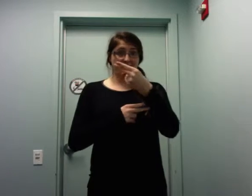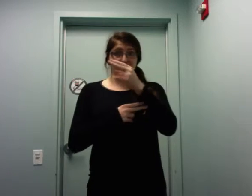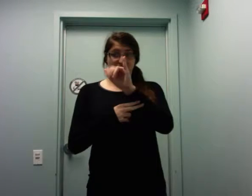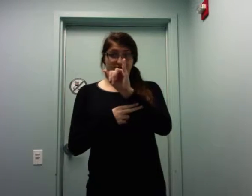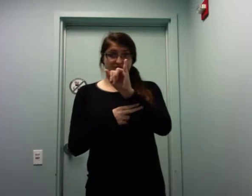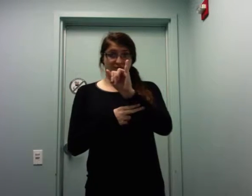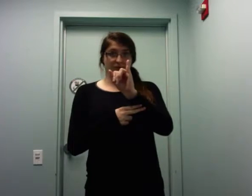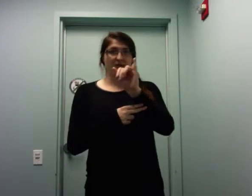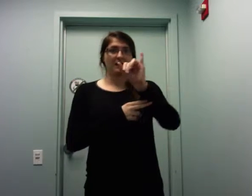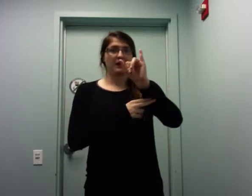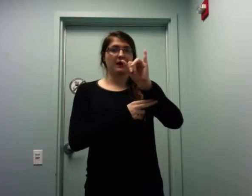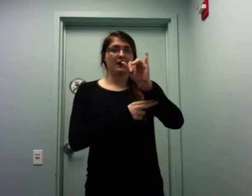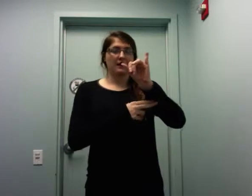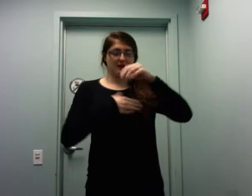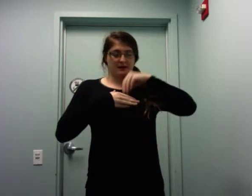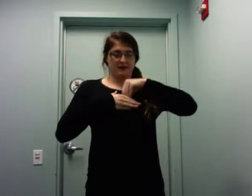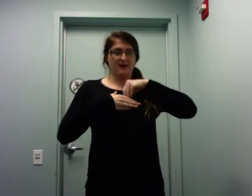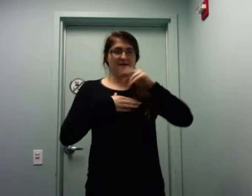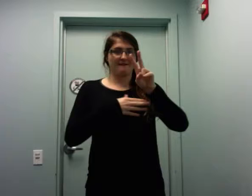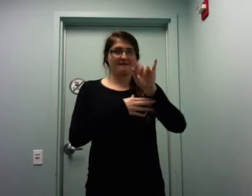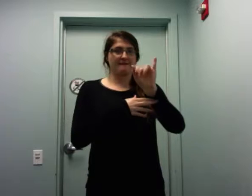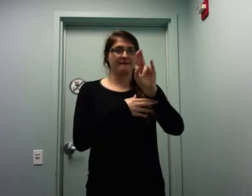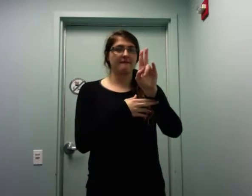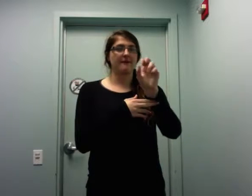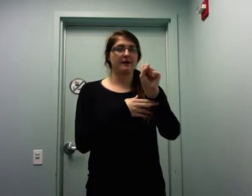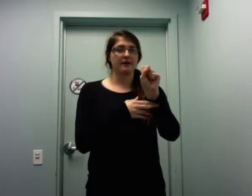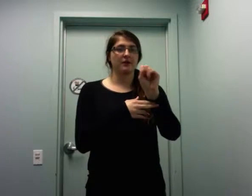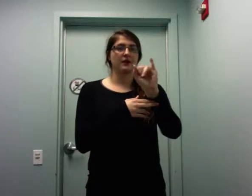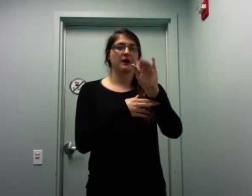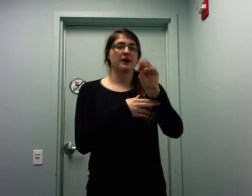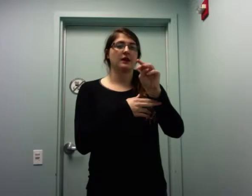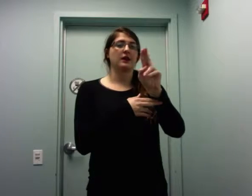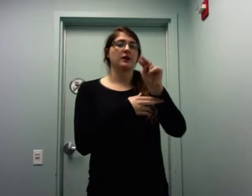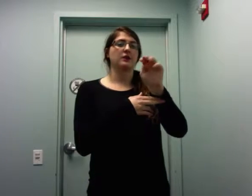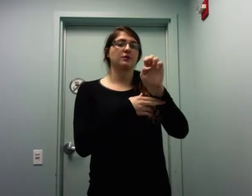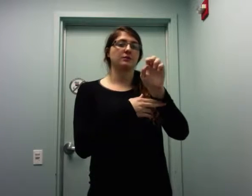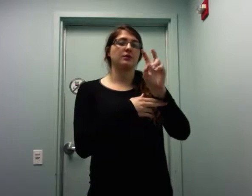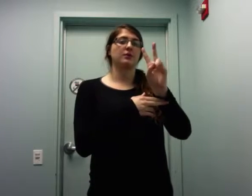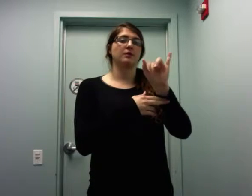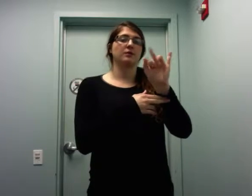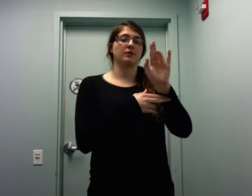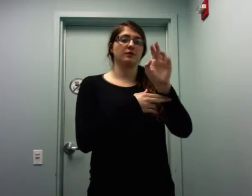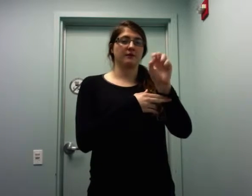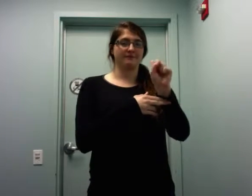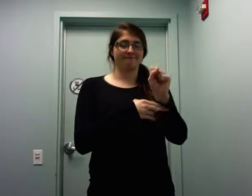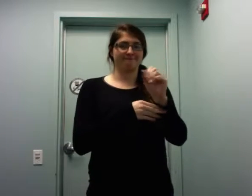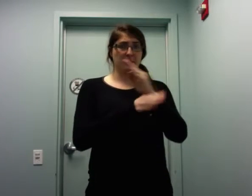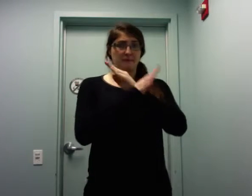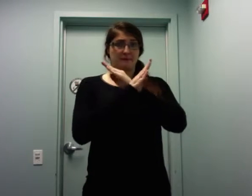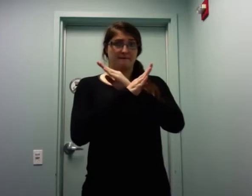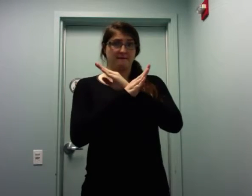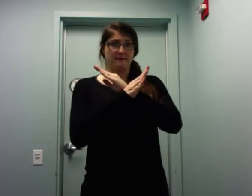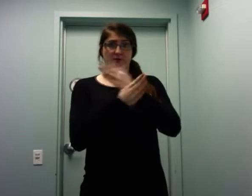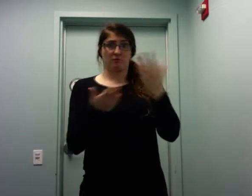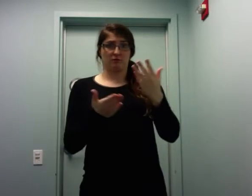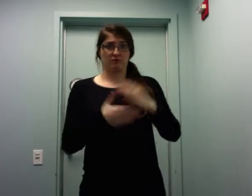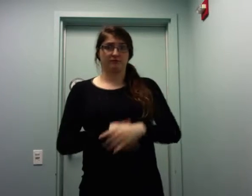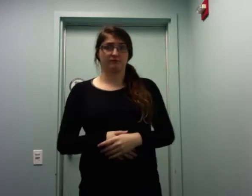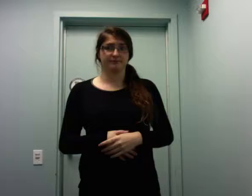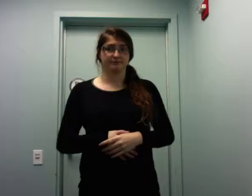the body's immune system, the thing that protects us from disease and infection. The last word is the most important, virus.